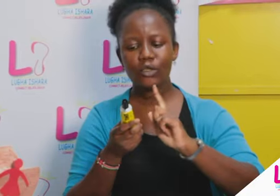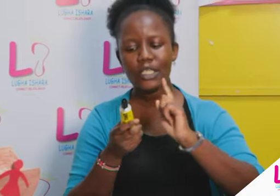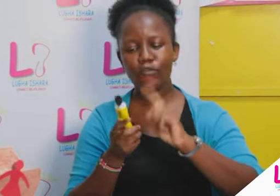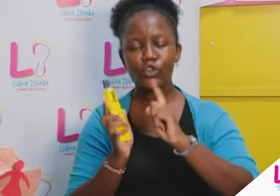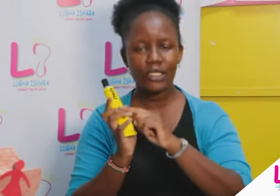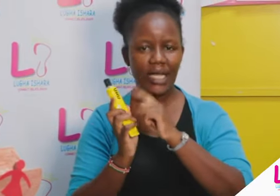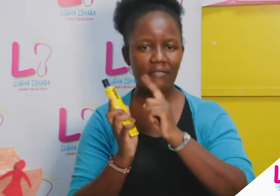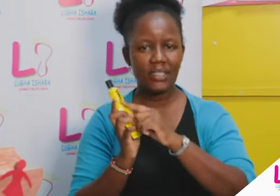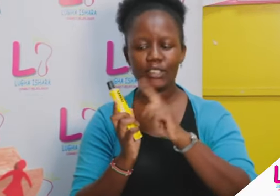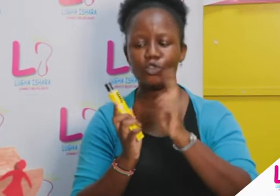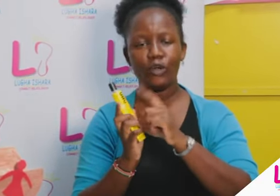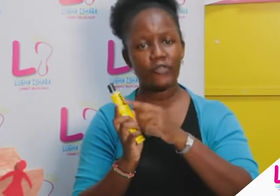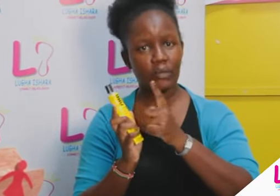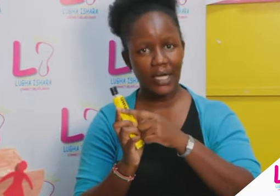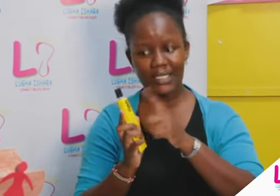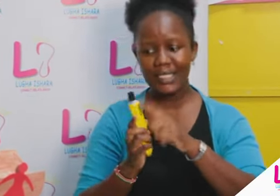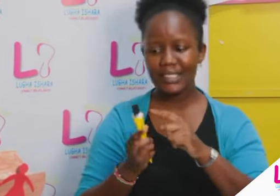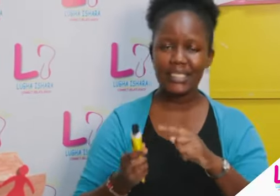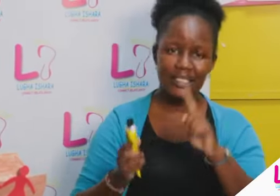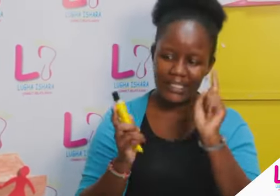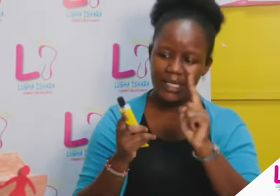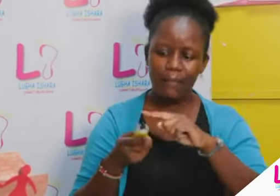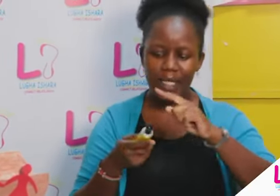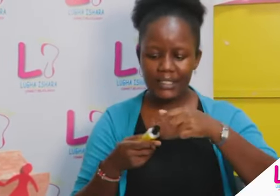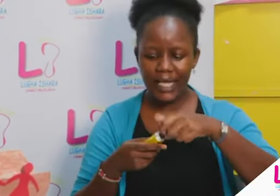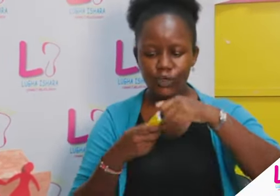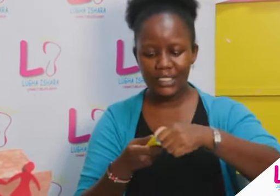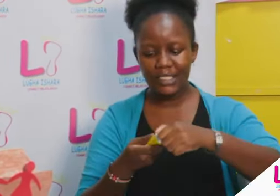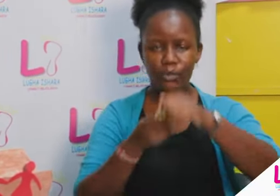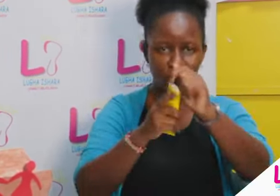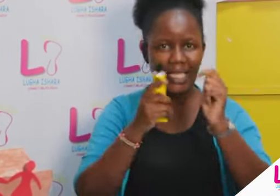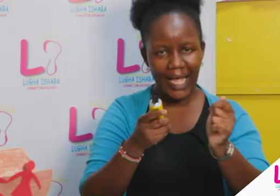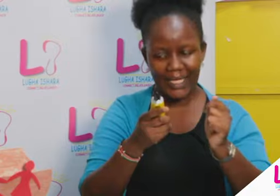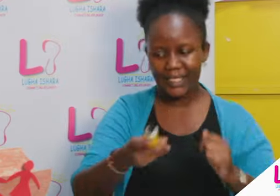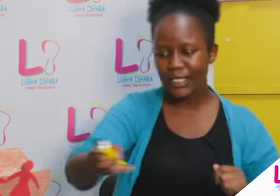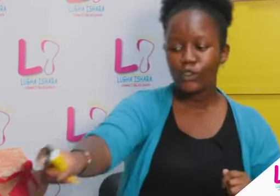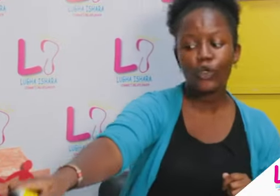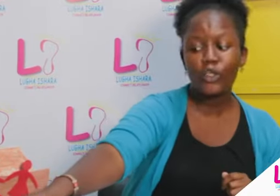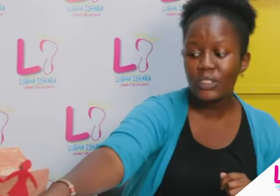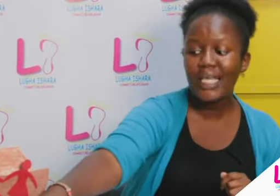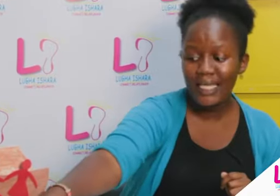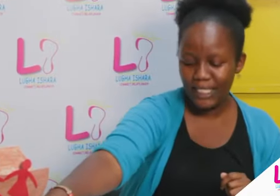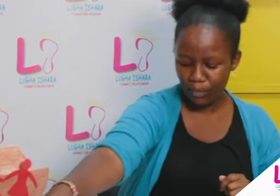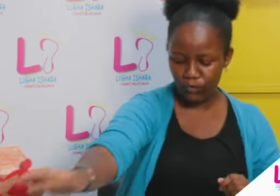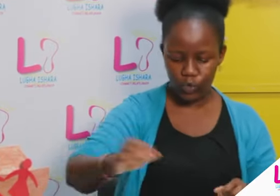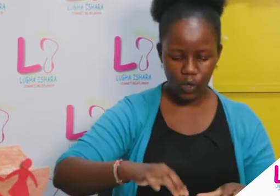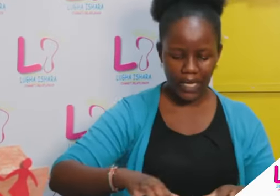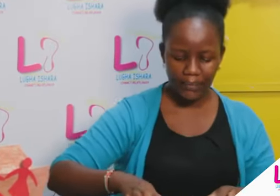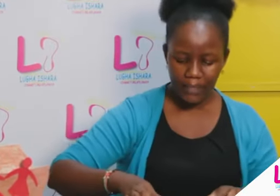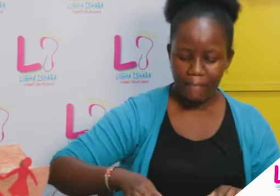If you don't have this, don't feel bad. This is it. I used it because I had it. So use any type of glue, okay? But